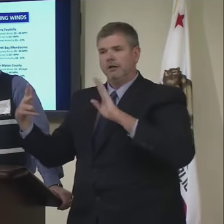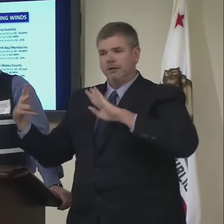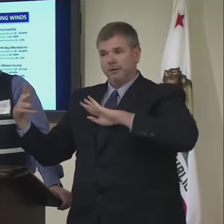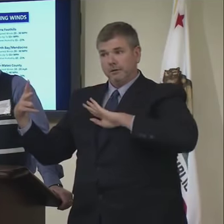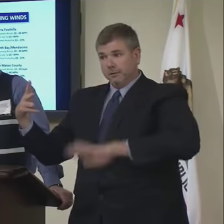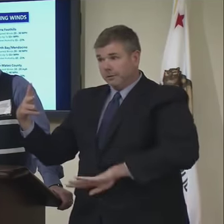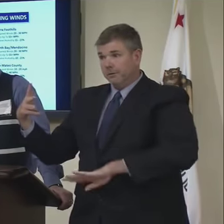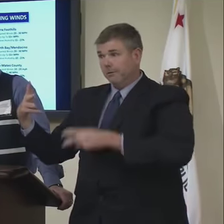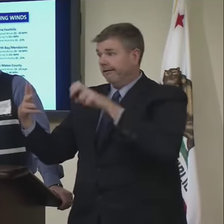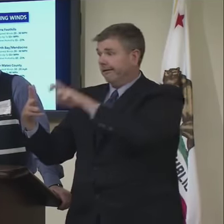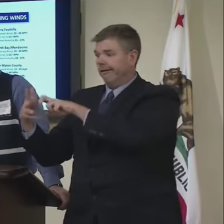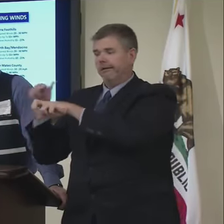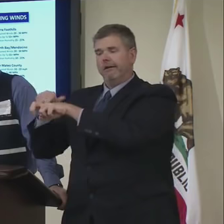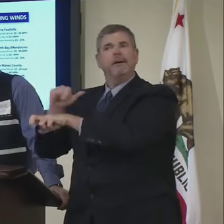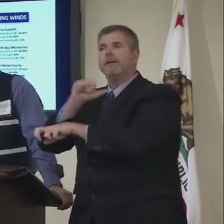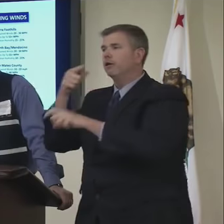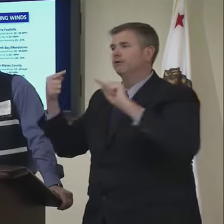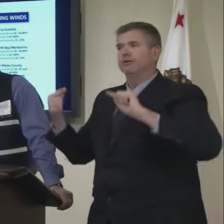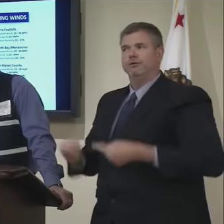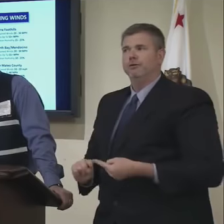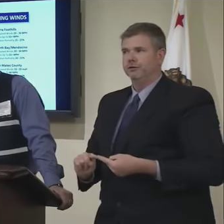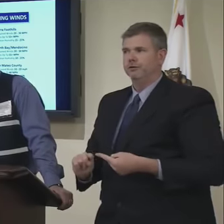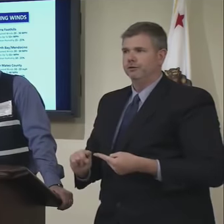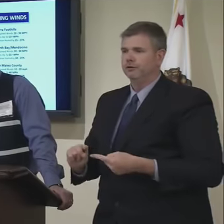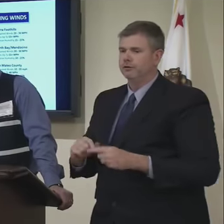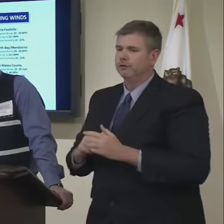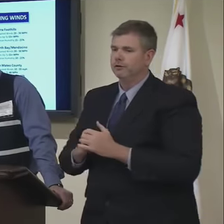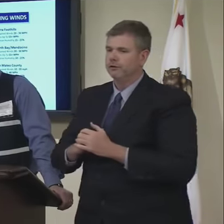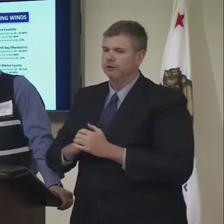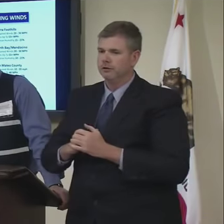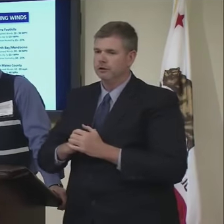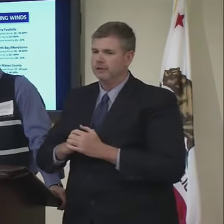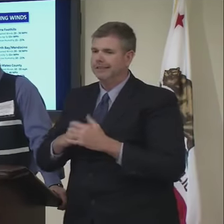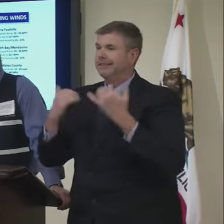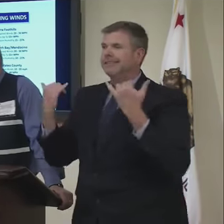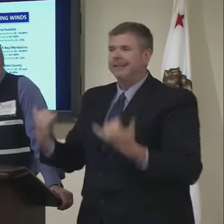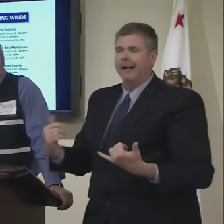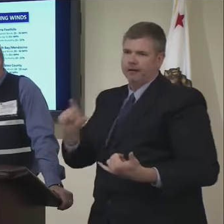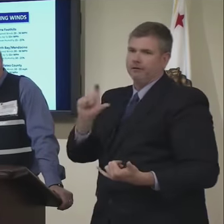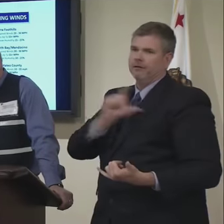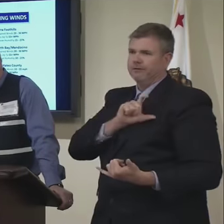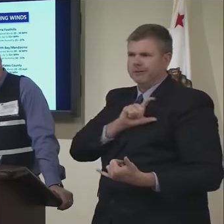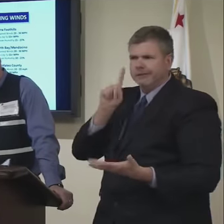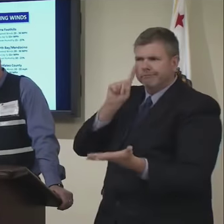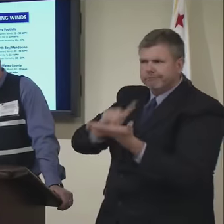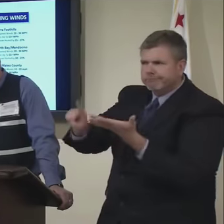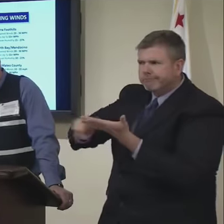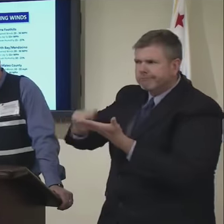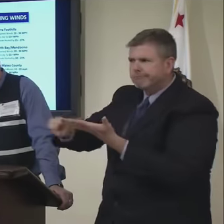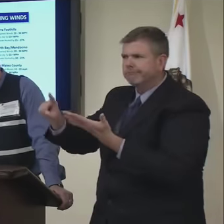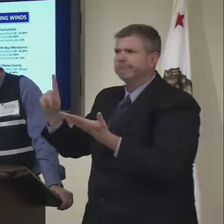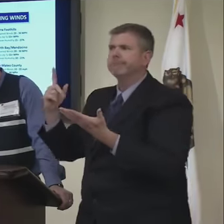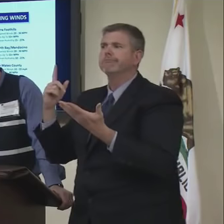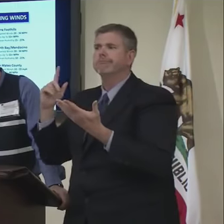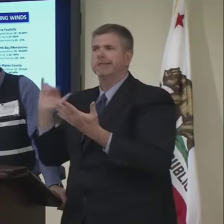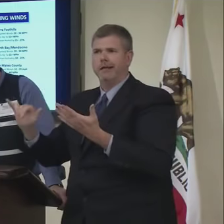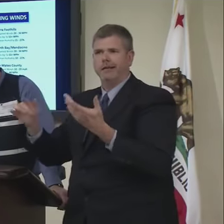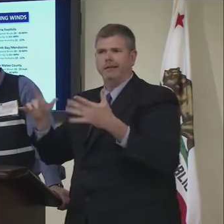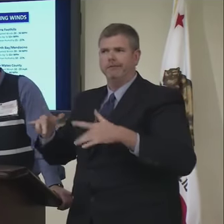our own security people are looking into this. But let me say this directly. There is no justification for this sort of